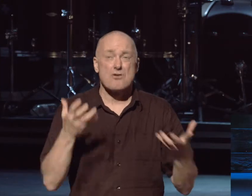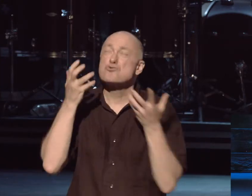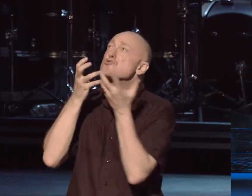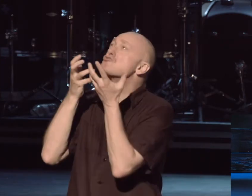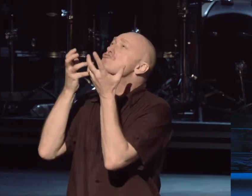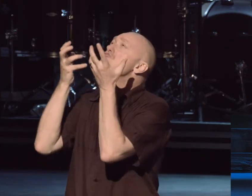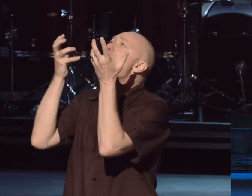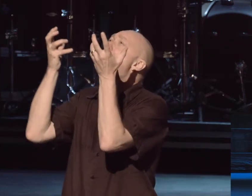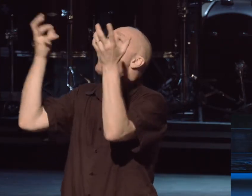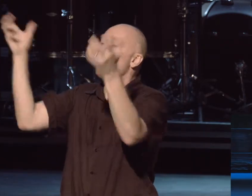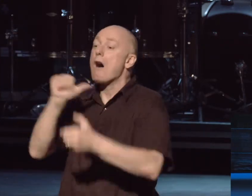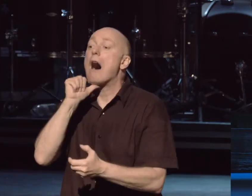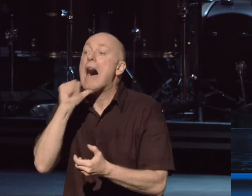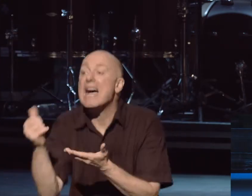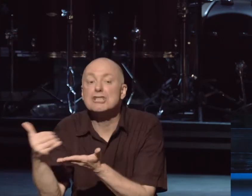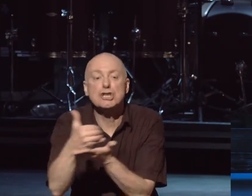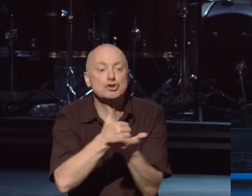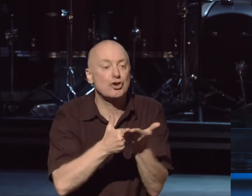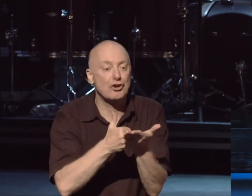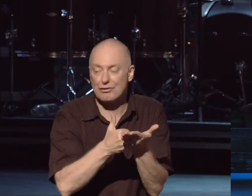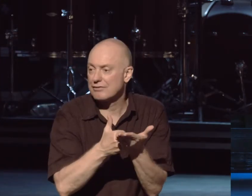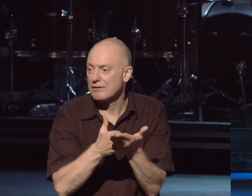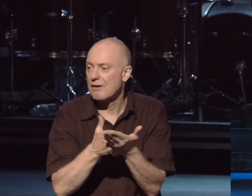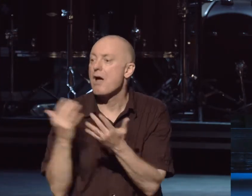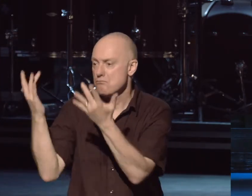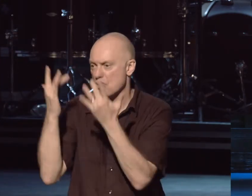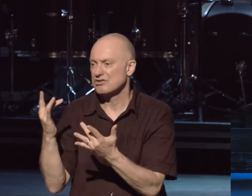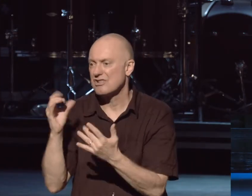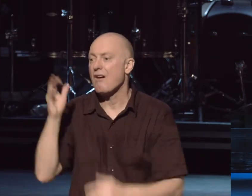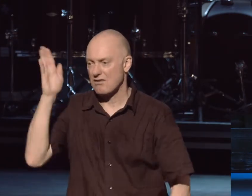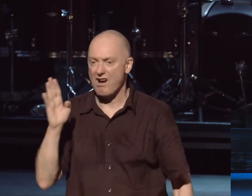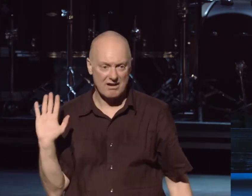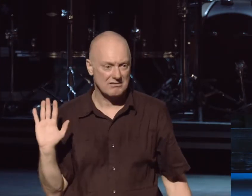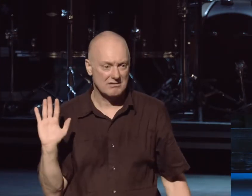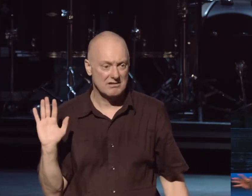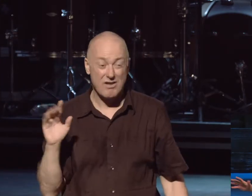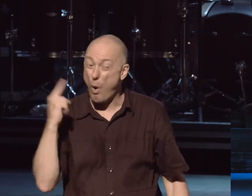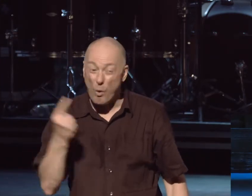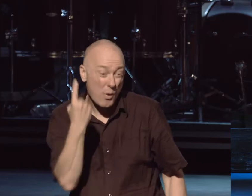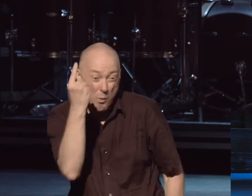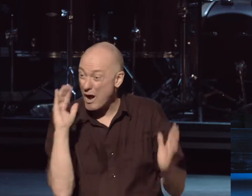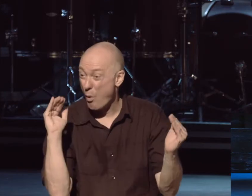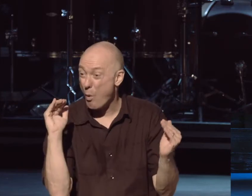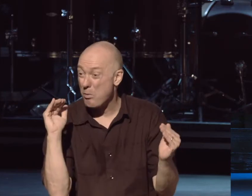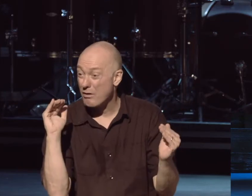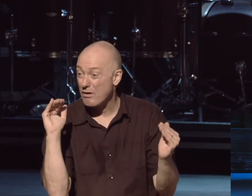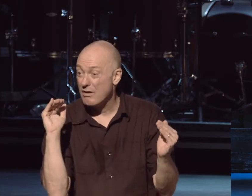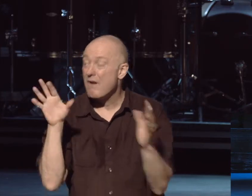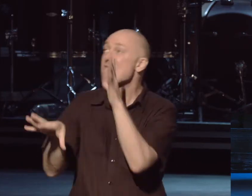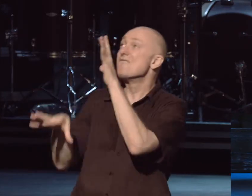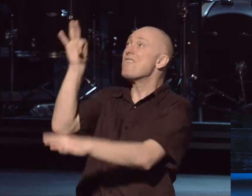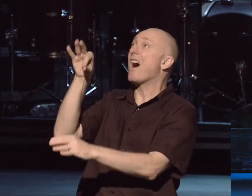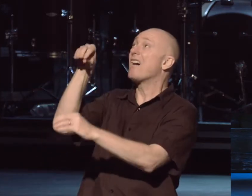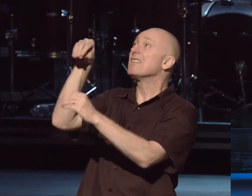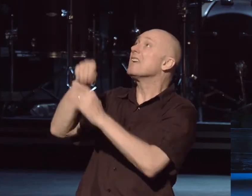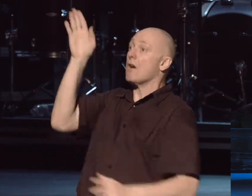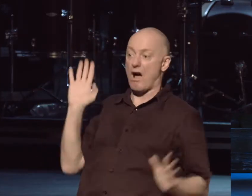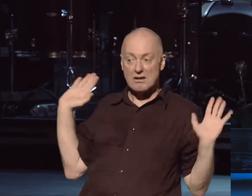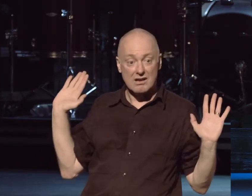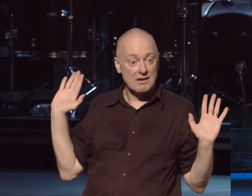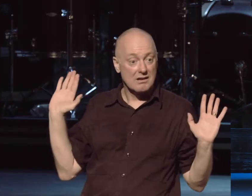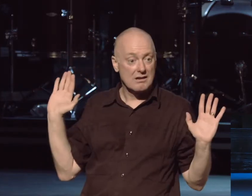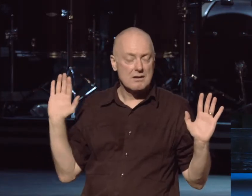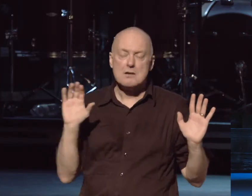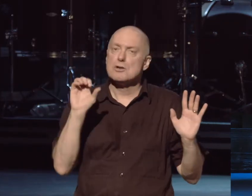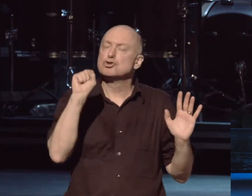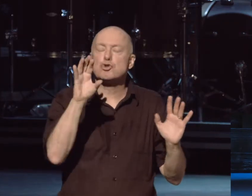listen, for the undeserved and unmerited mercy of his God. His only hope for mercy is found in his God. And